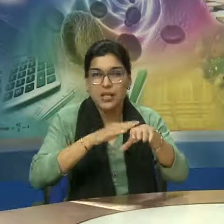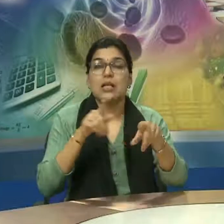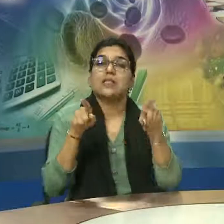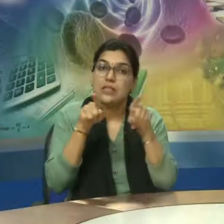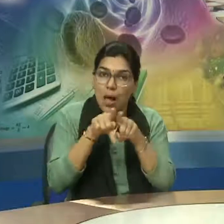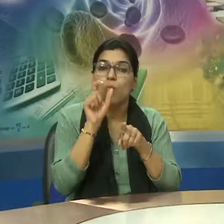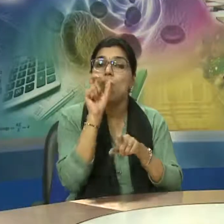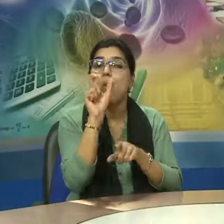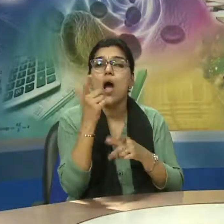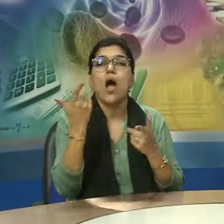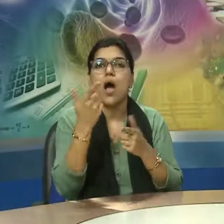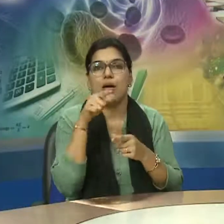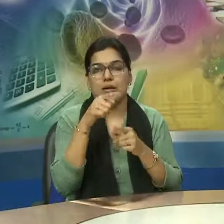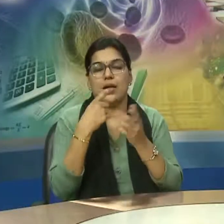exam.